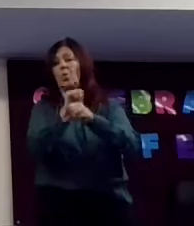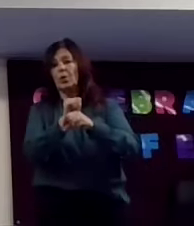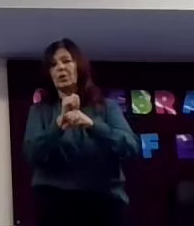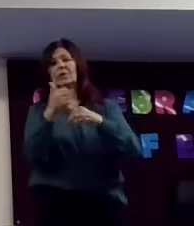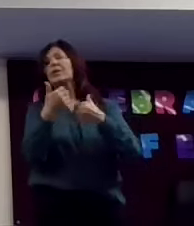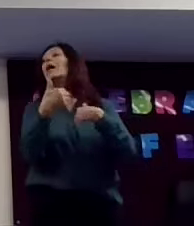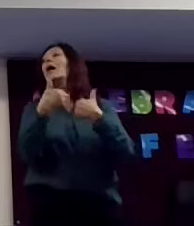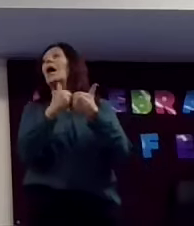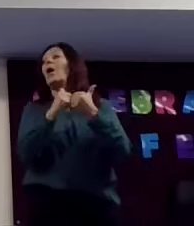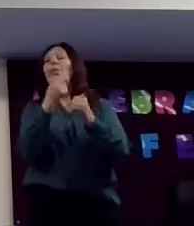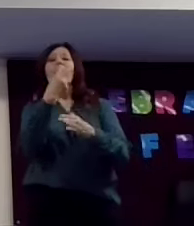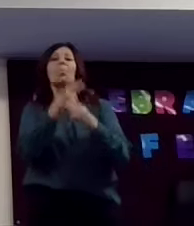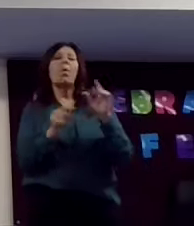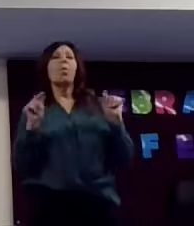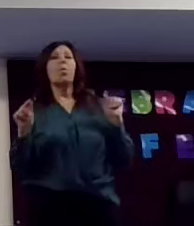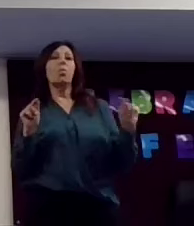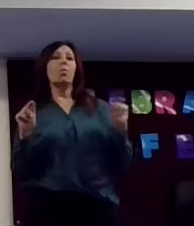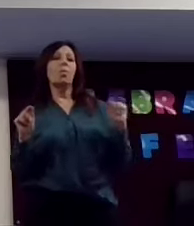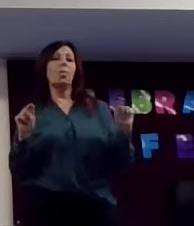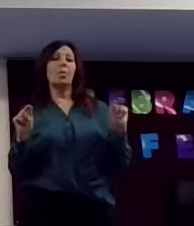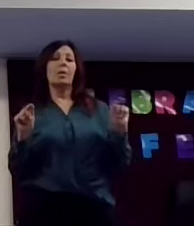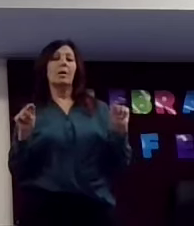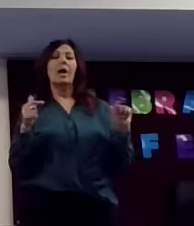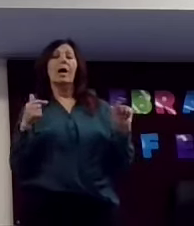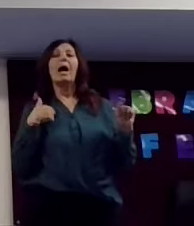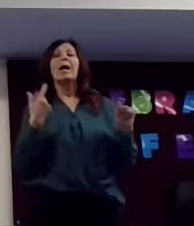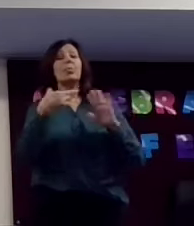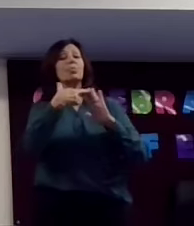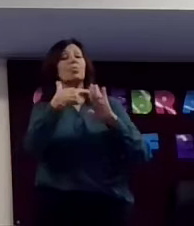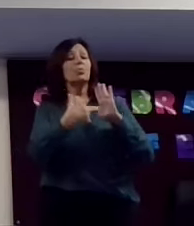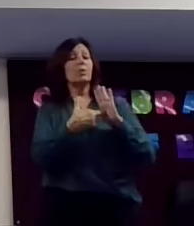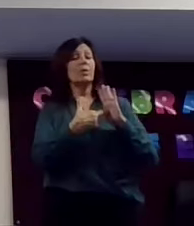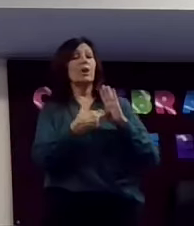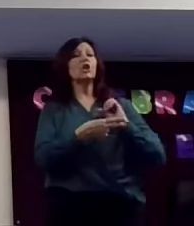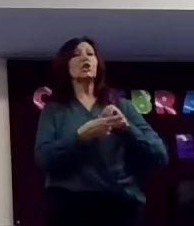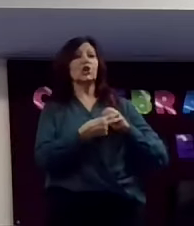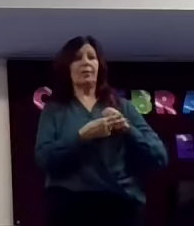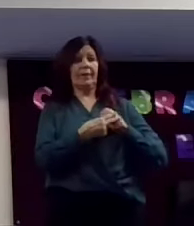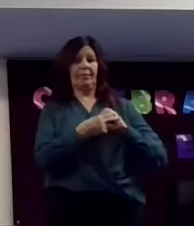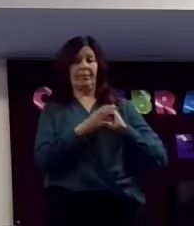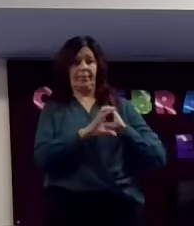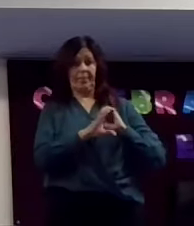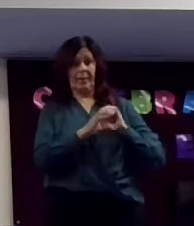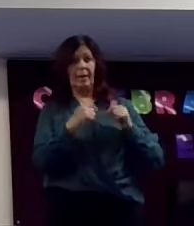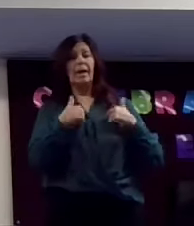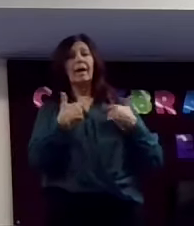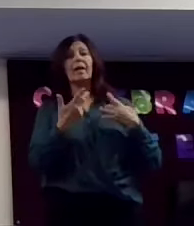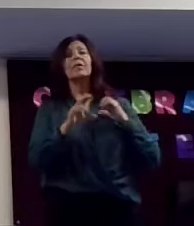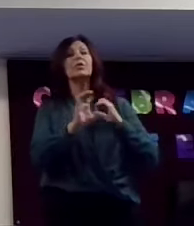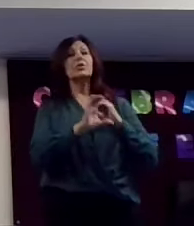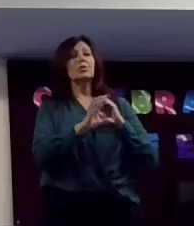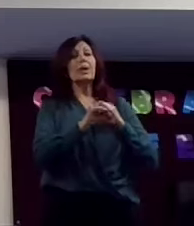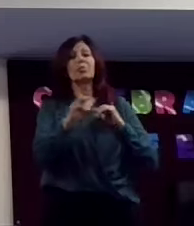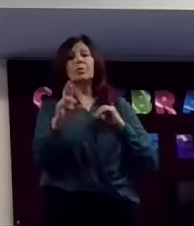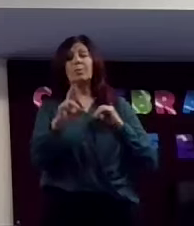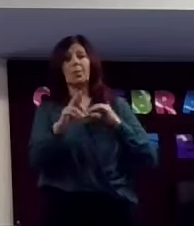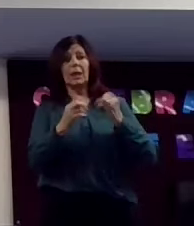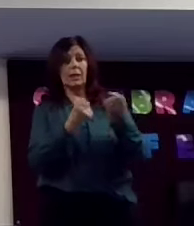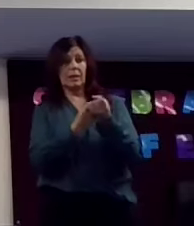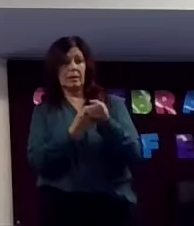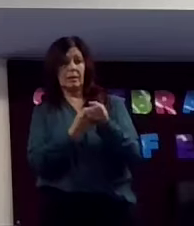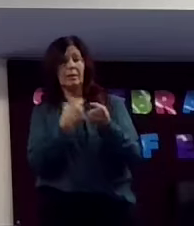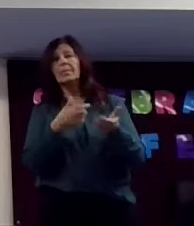work with both sides of the aisle. I am a registered conservative, and I have the conservative and Republican endorsement.